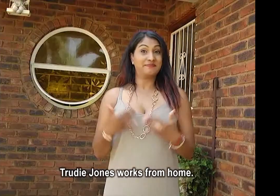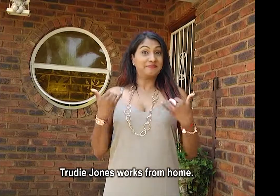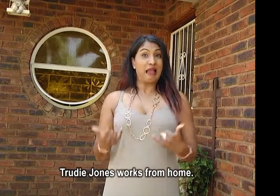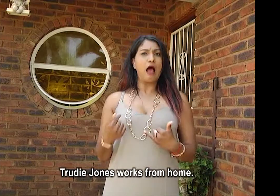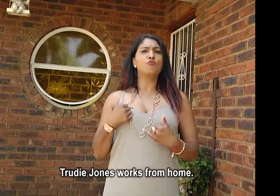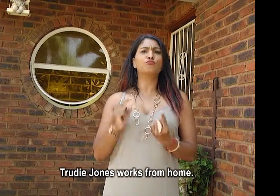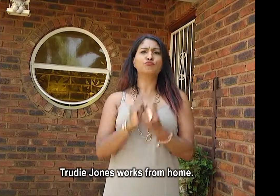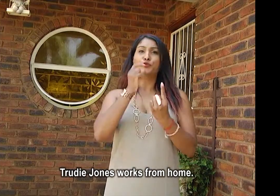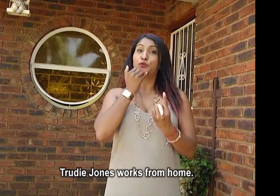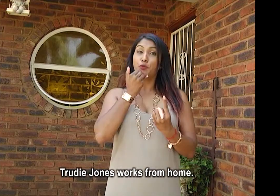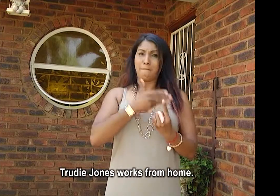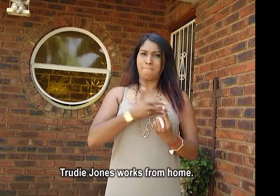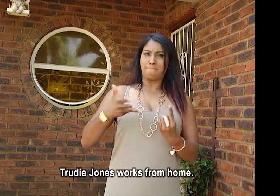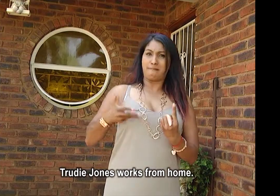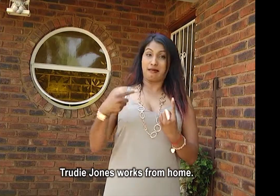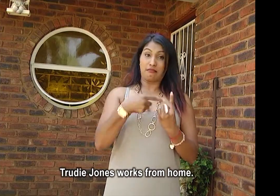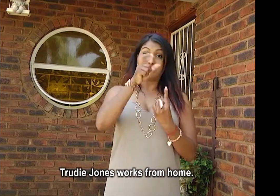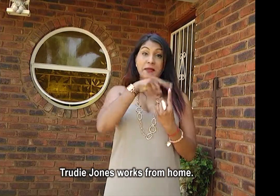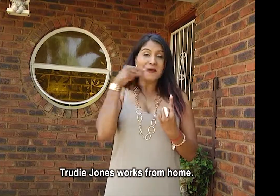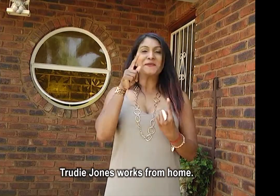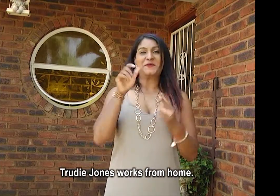Trudie Jones works from home.